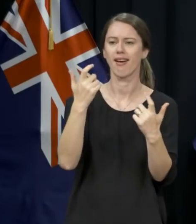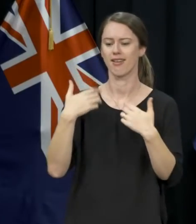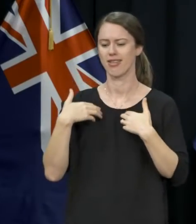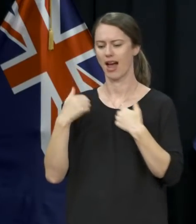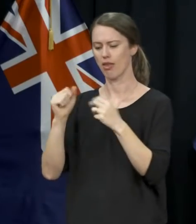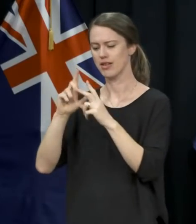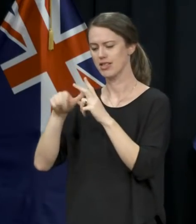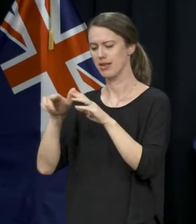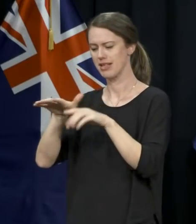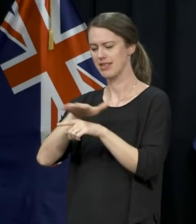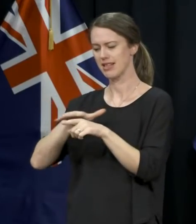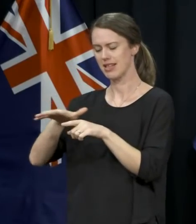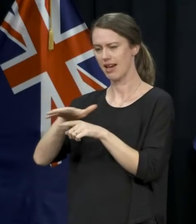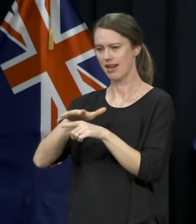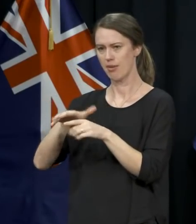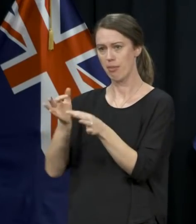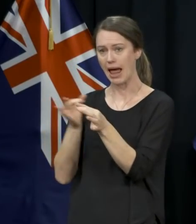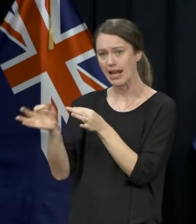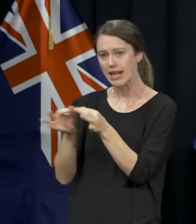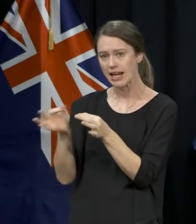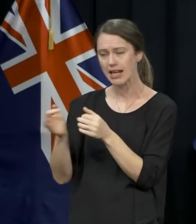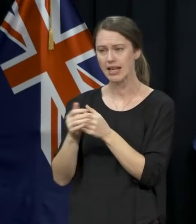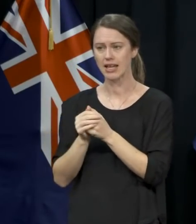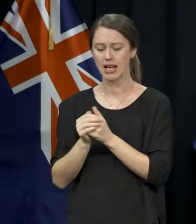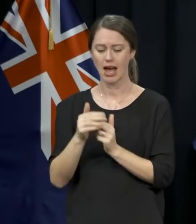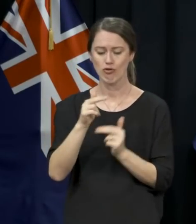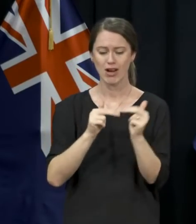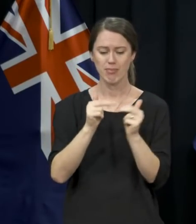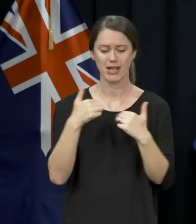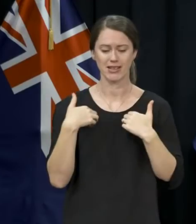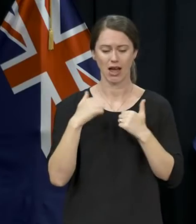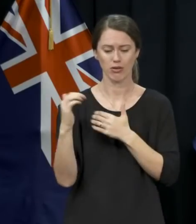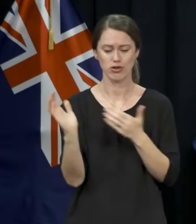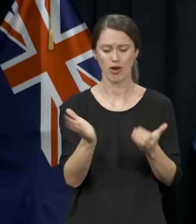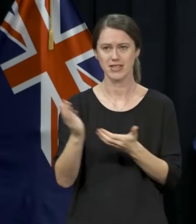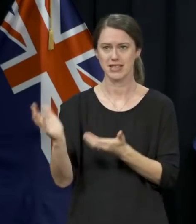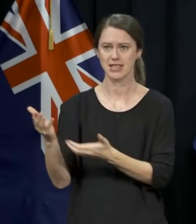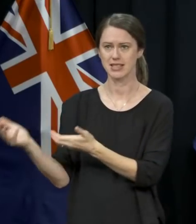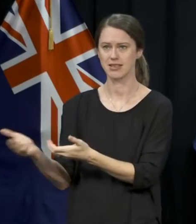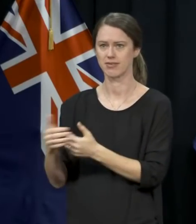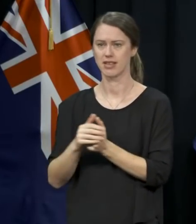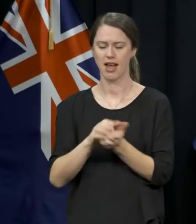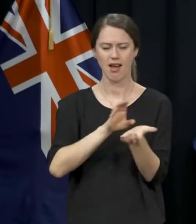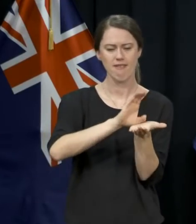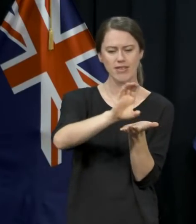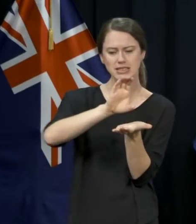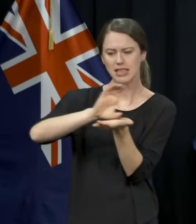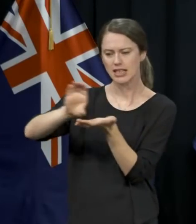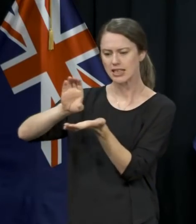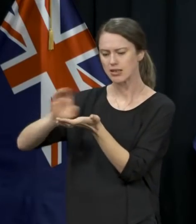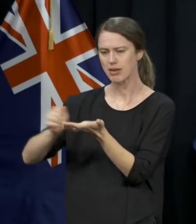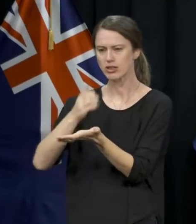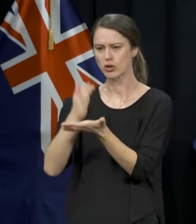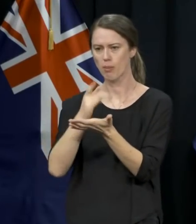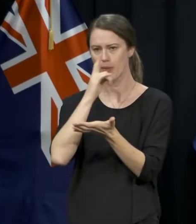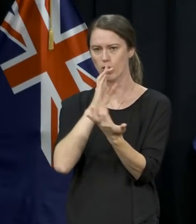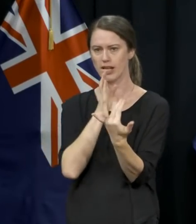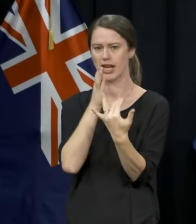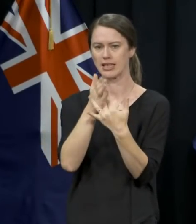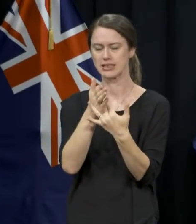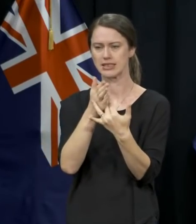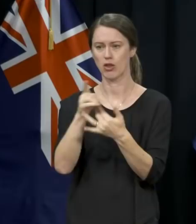sector for care in the community, for rebuilding our public health services, putting that investment in to make sure all people can access high